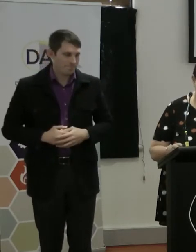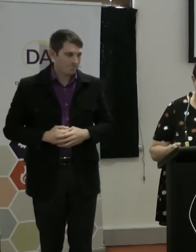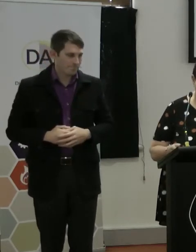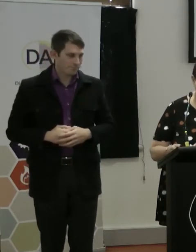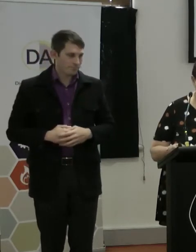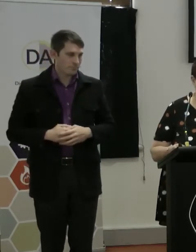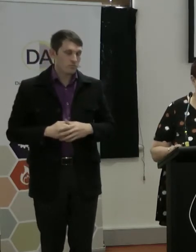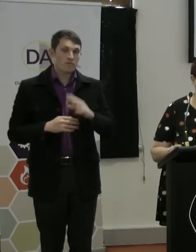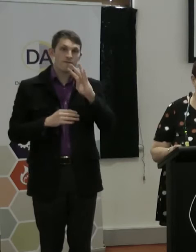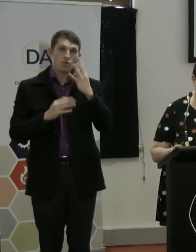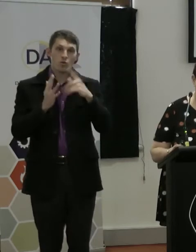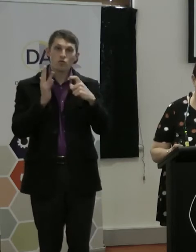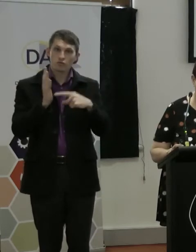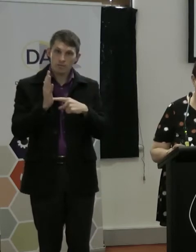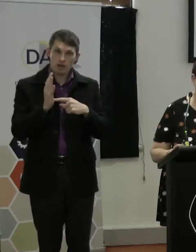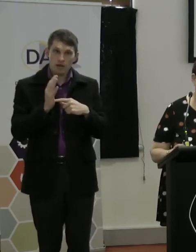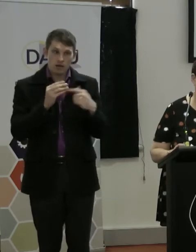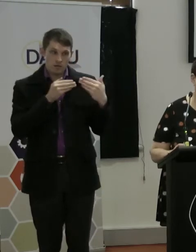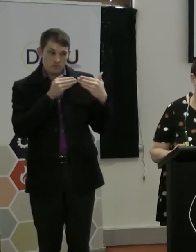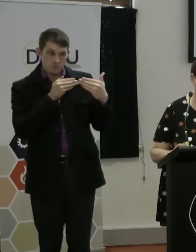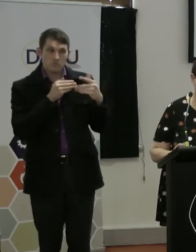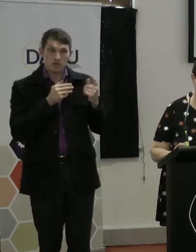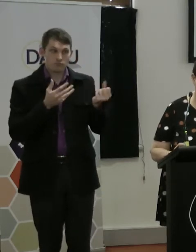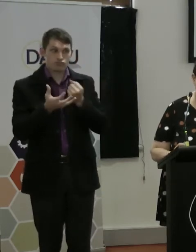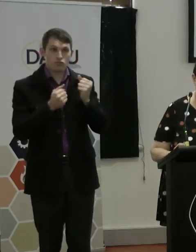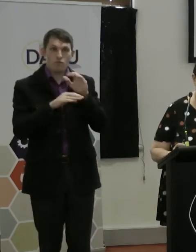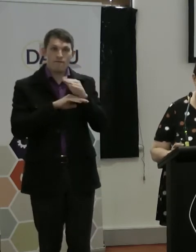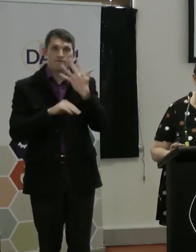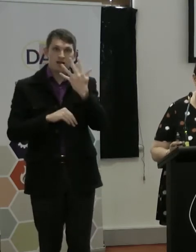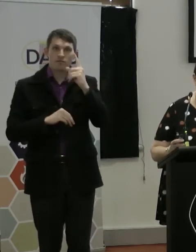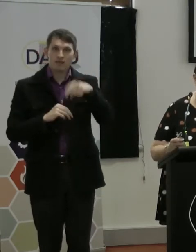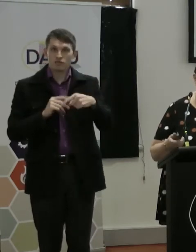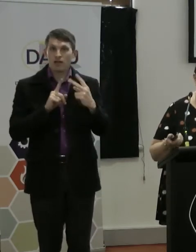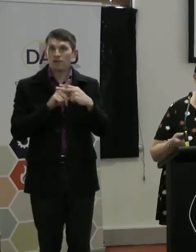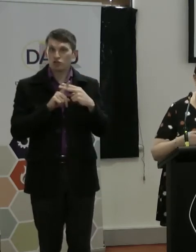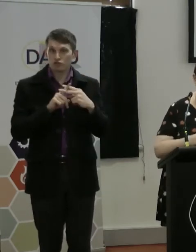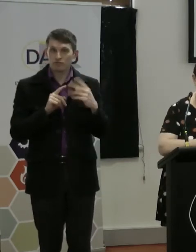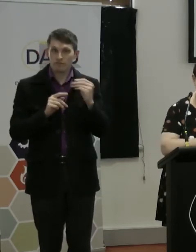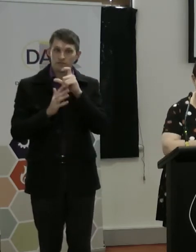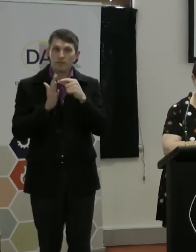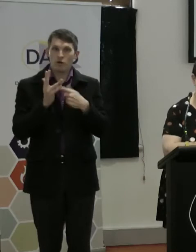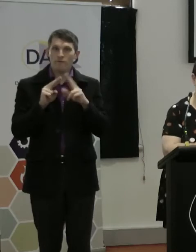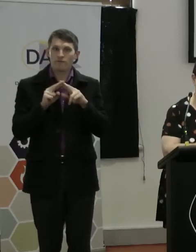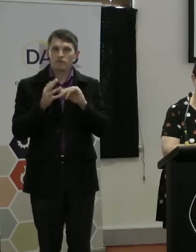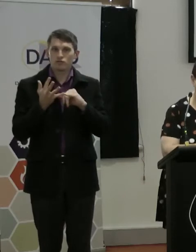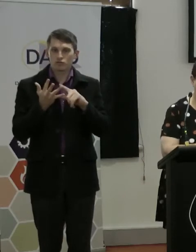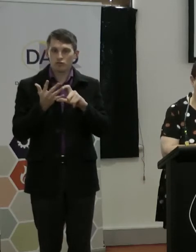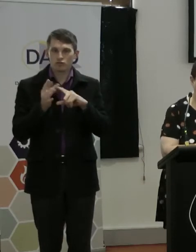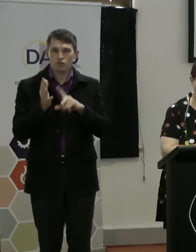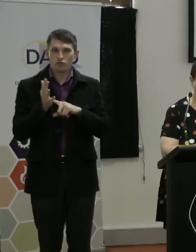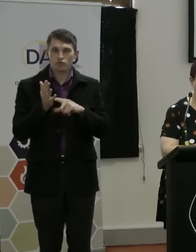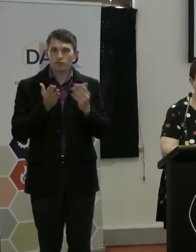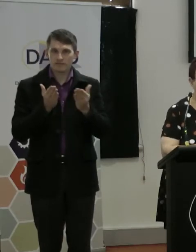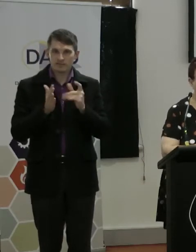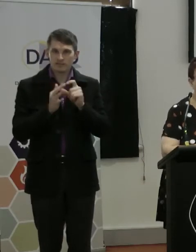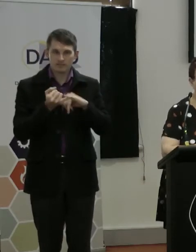of October, they had received over 5,000 applications. This is the Department of Social Services.